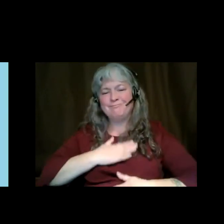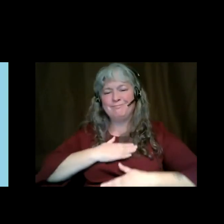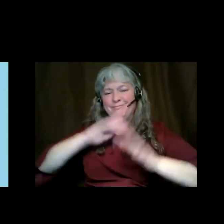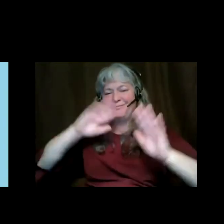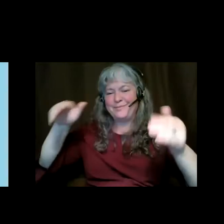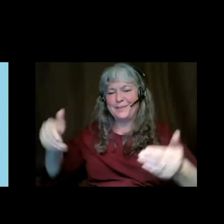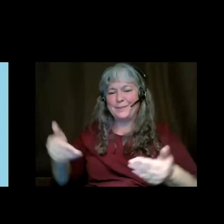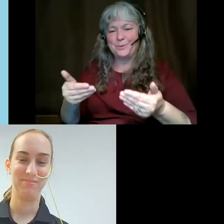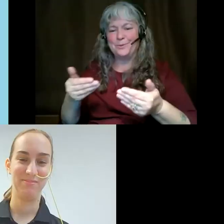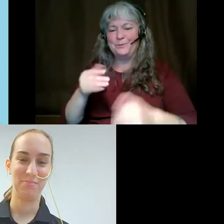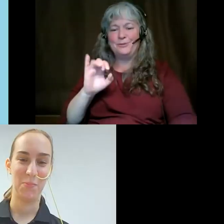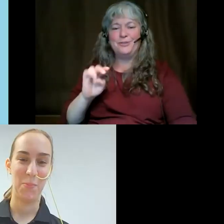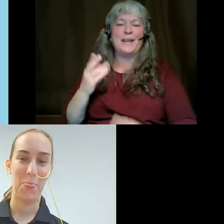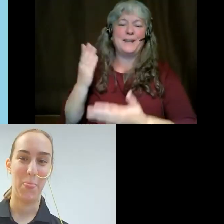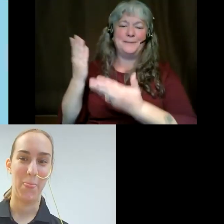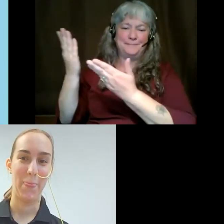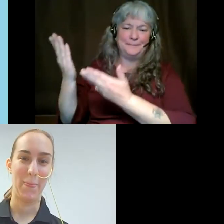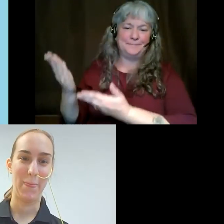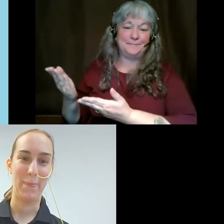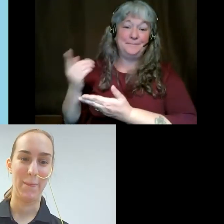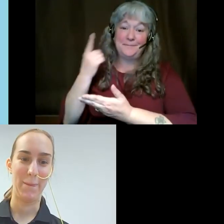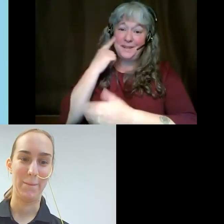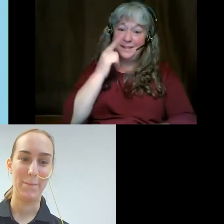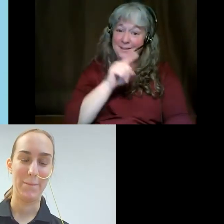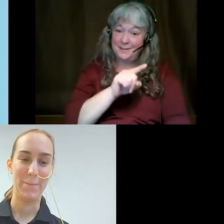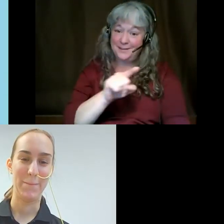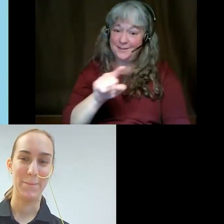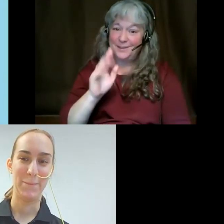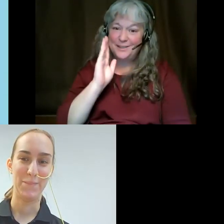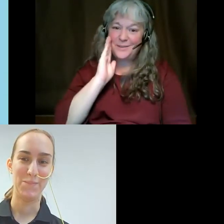Jen. I think you're going to be,